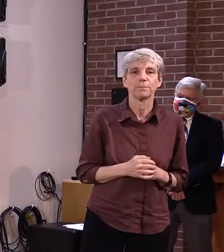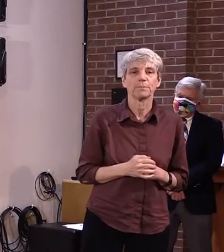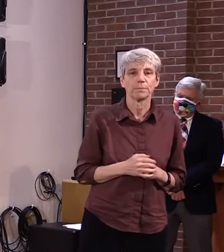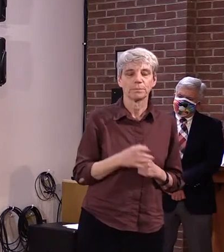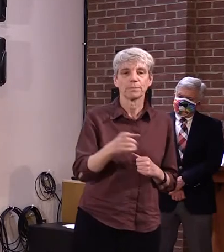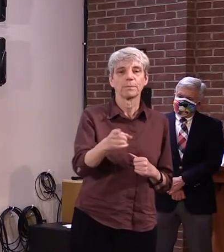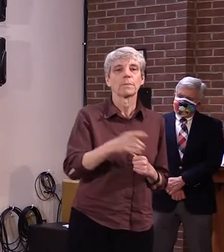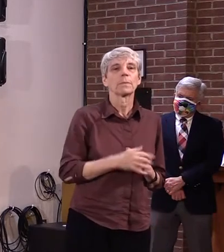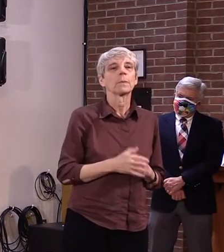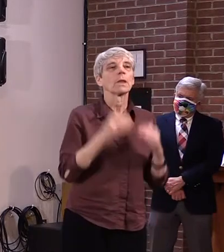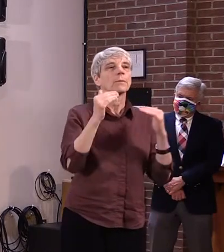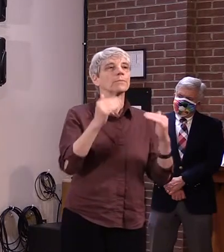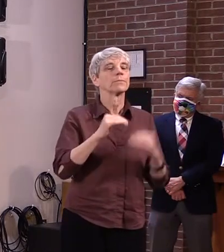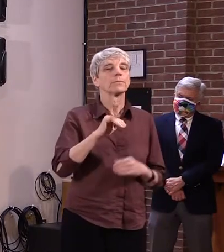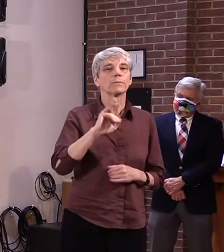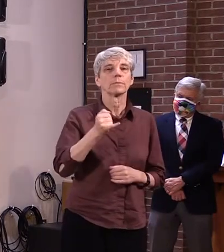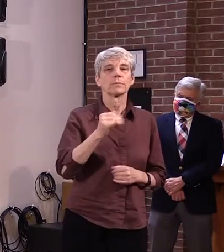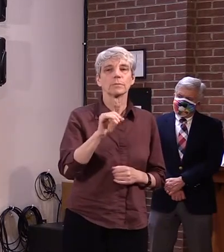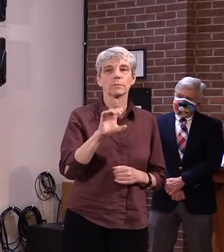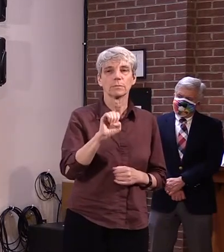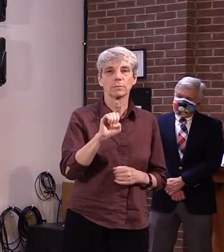Joe, the Barton Chronicle.